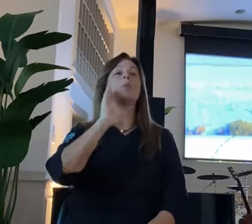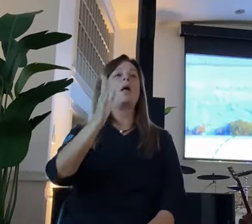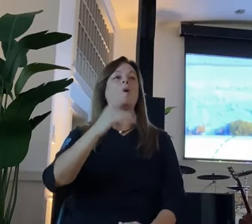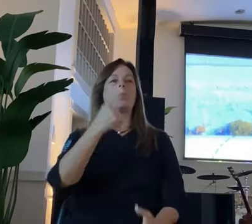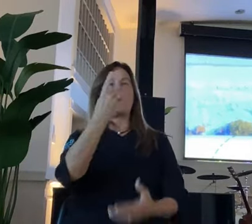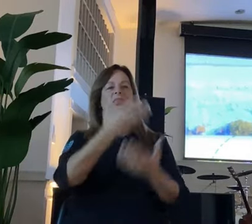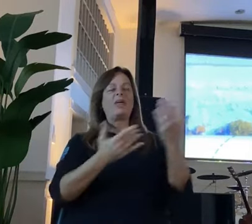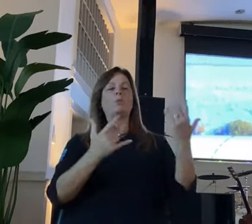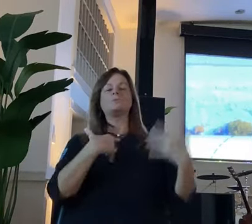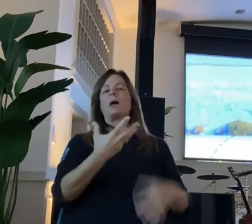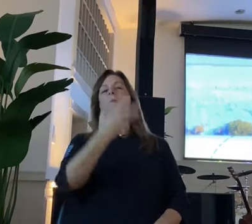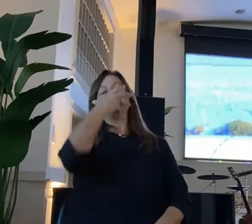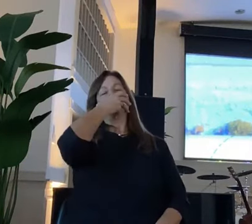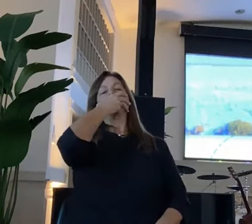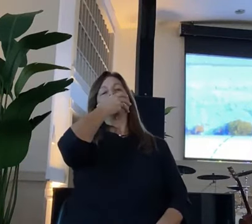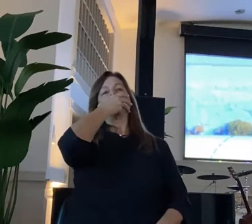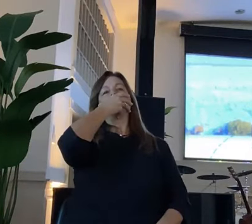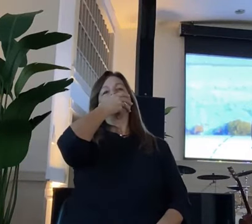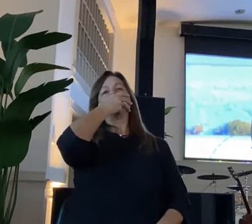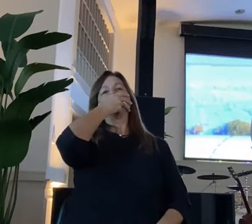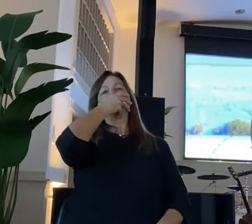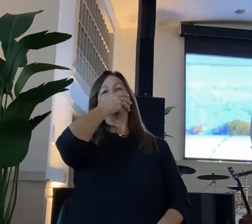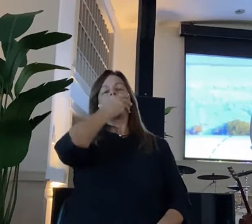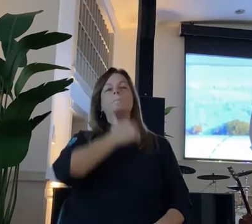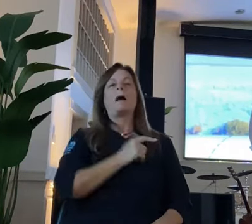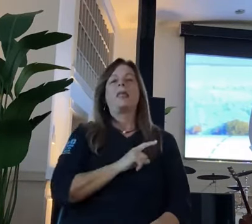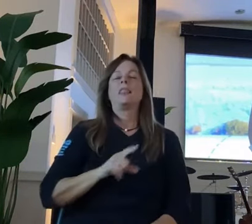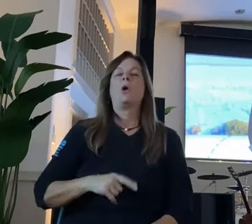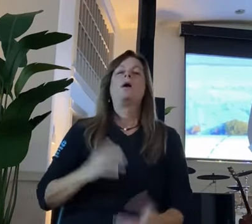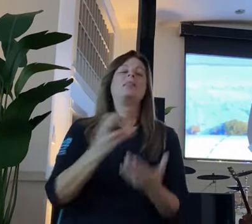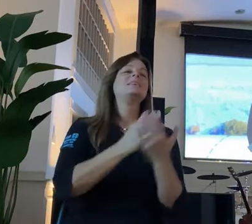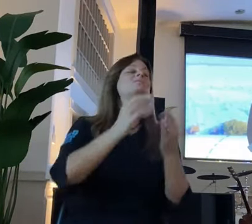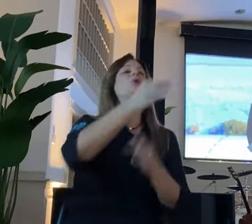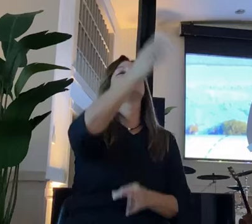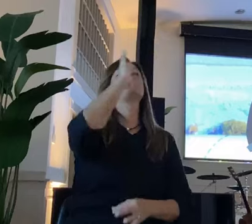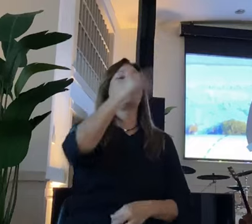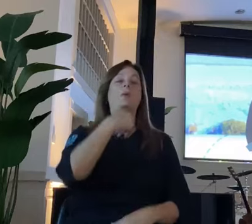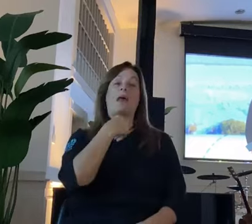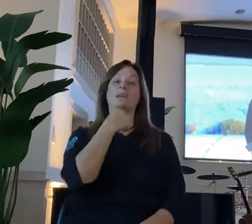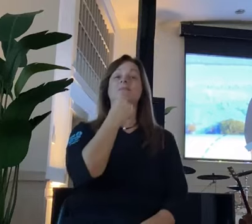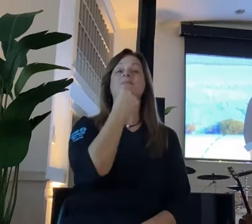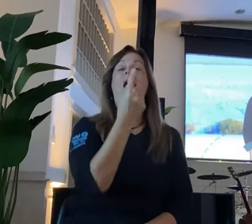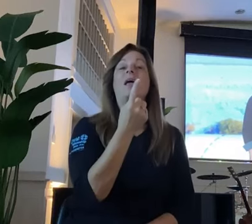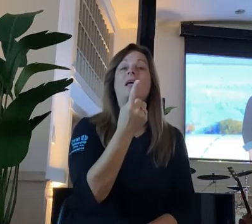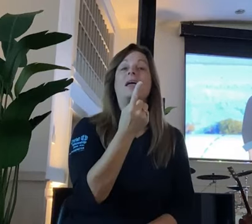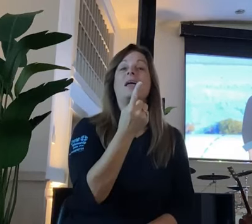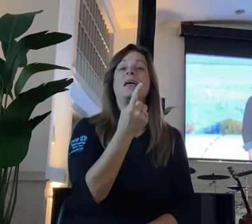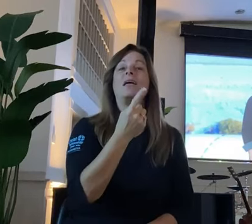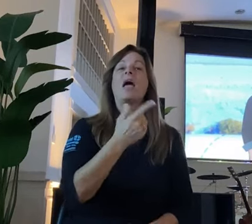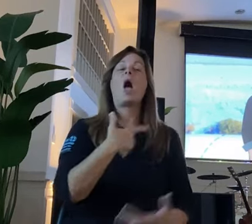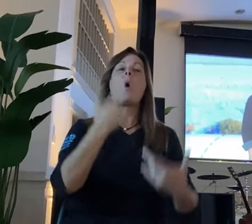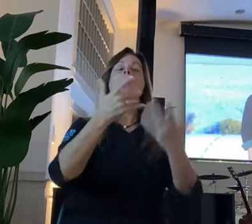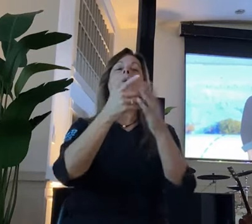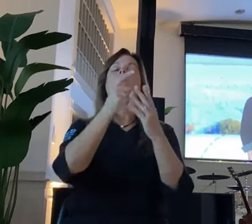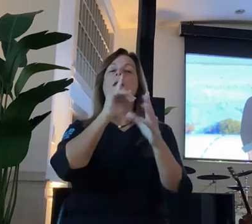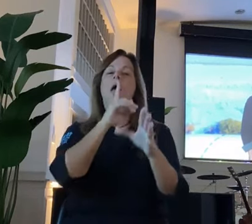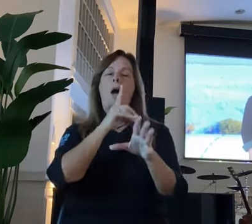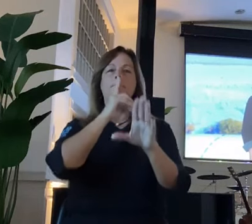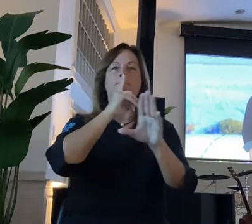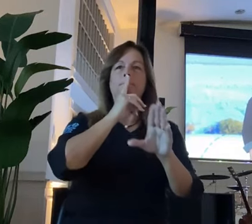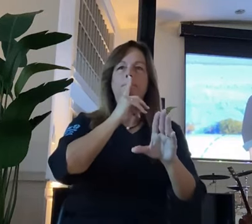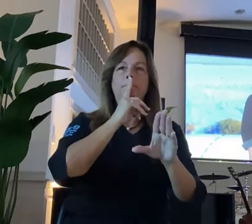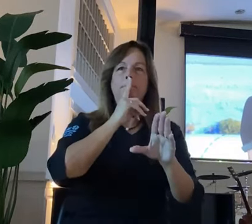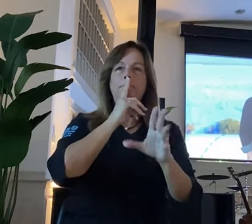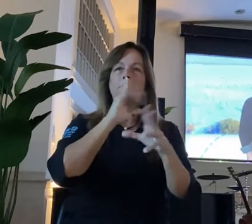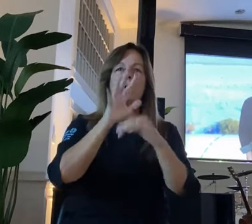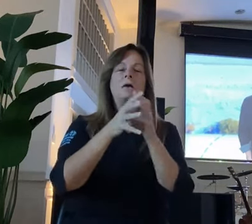verse says, put a muzzle over my mouth, O Lord. Spirit of God, when I go to say something, I only want my words to be words that you would speak.